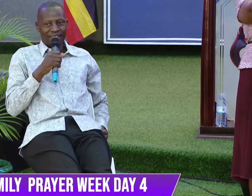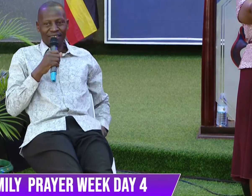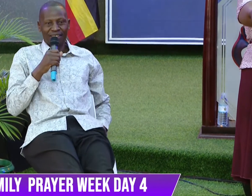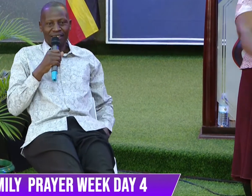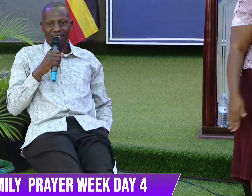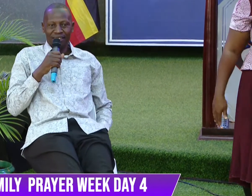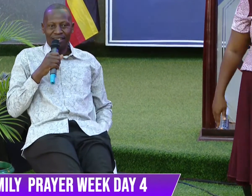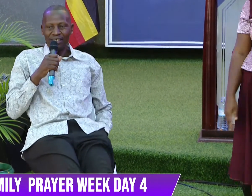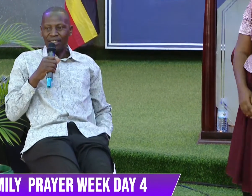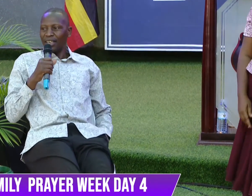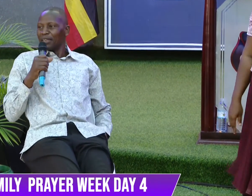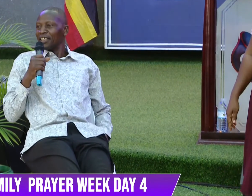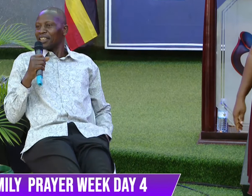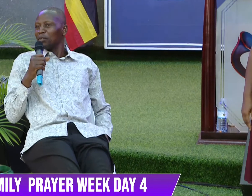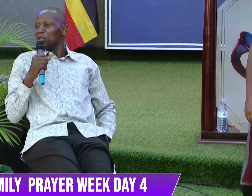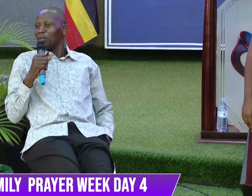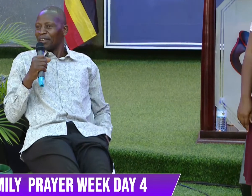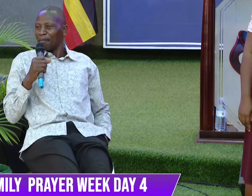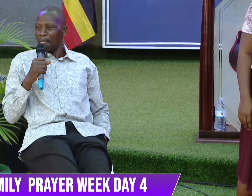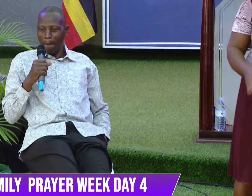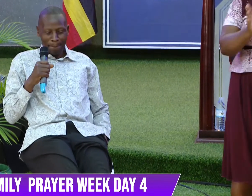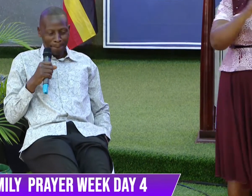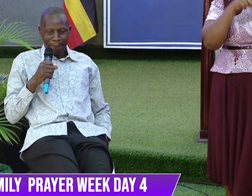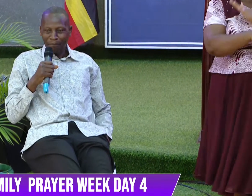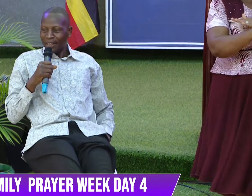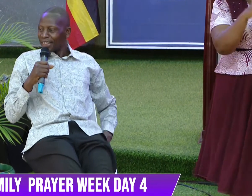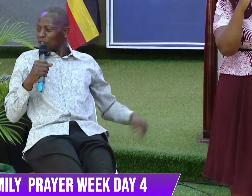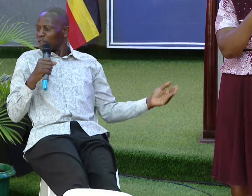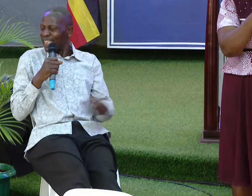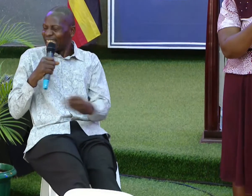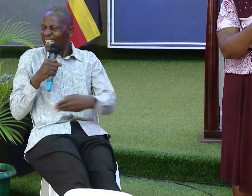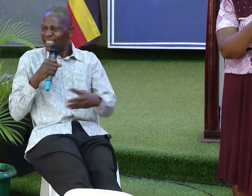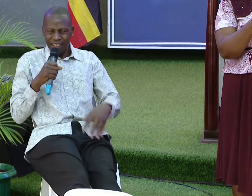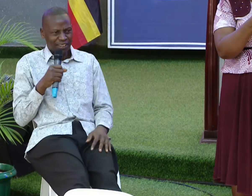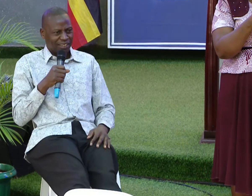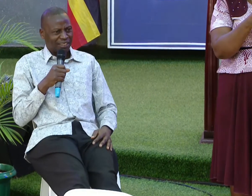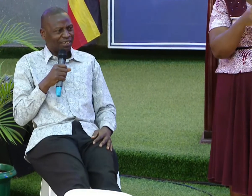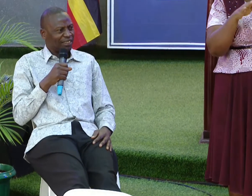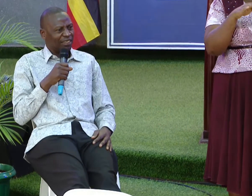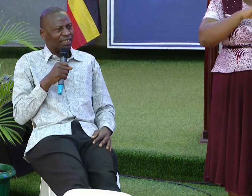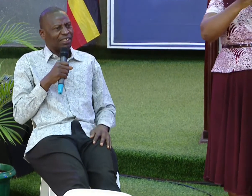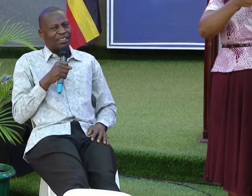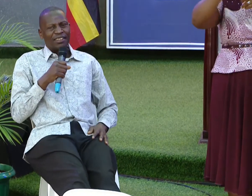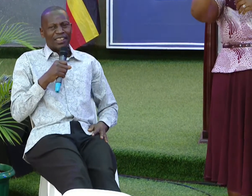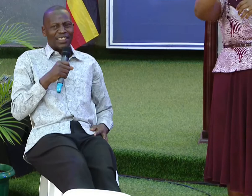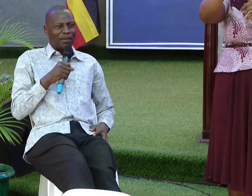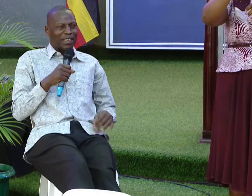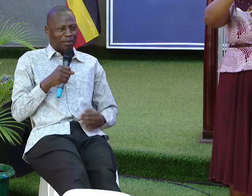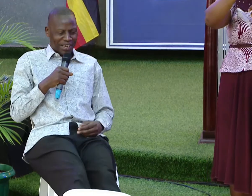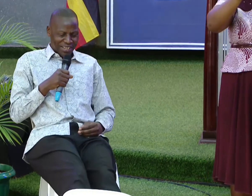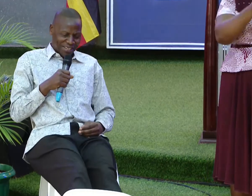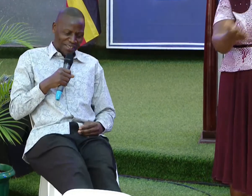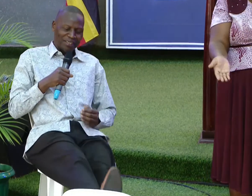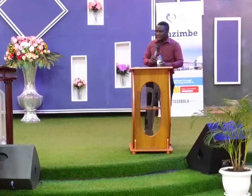my TV set that I bought. But when I entered the room, I leave the shoes